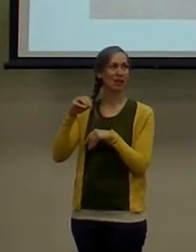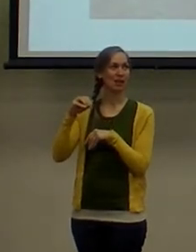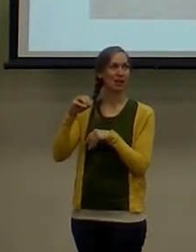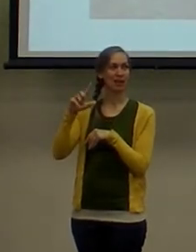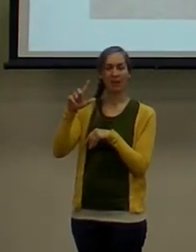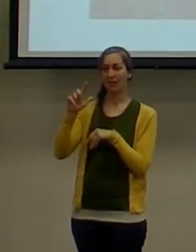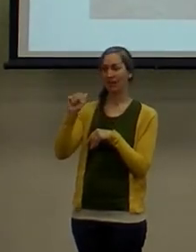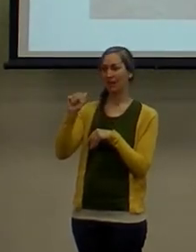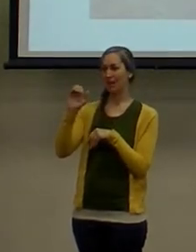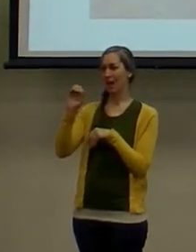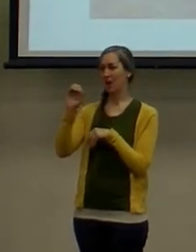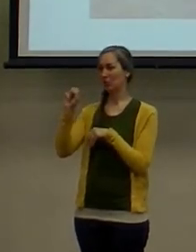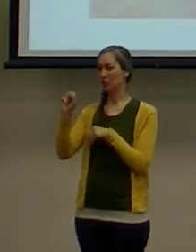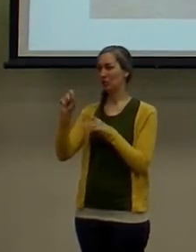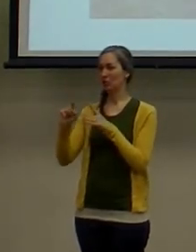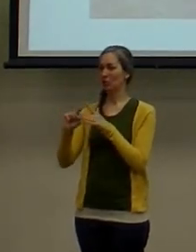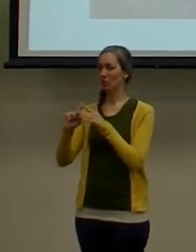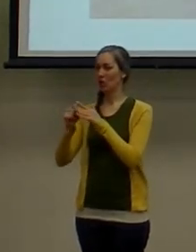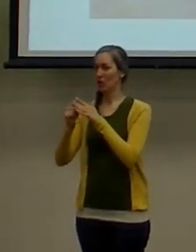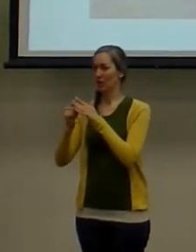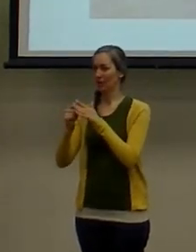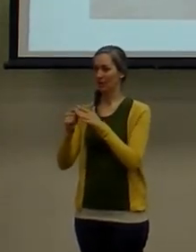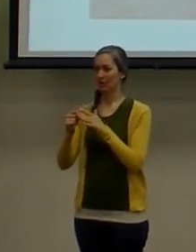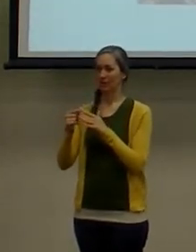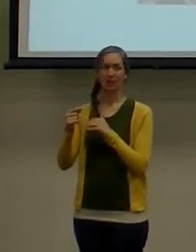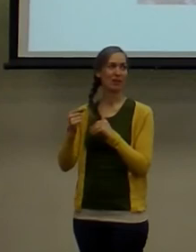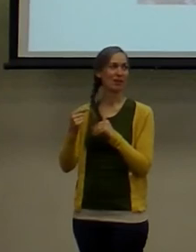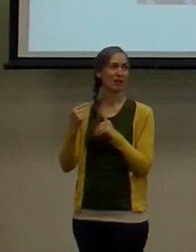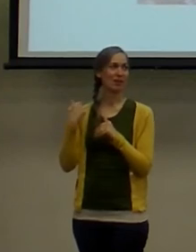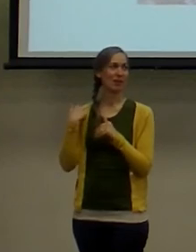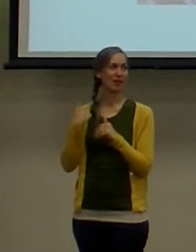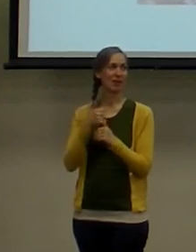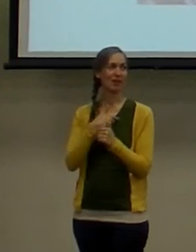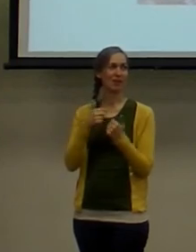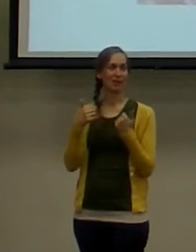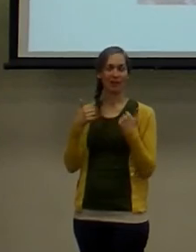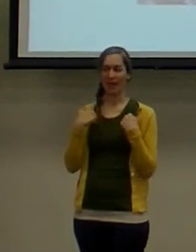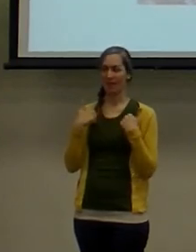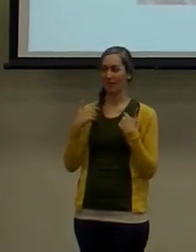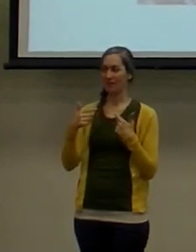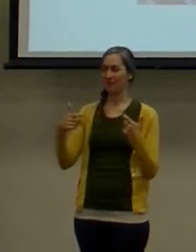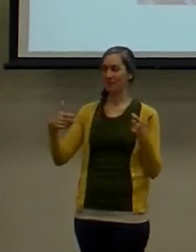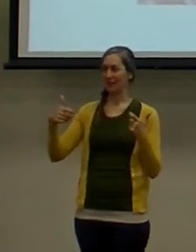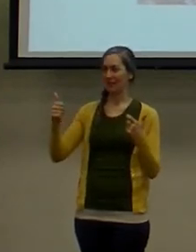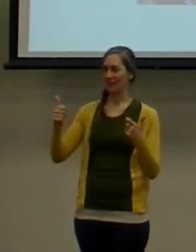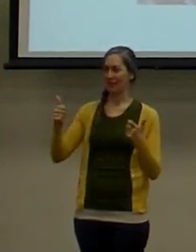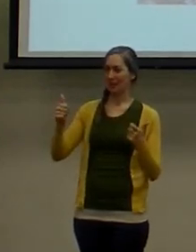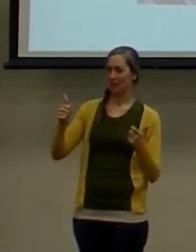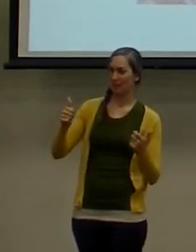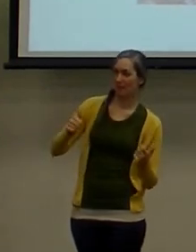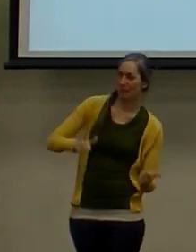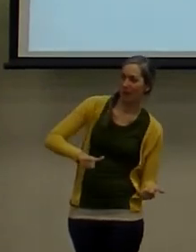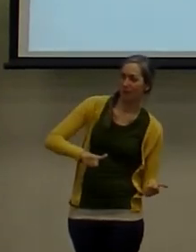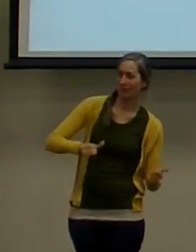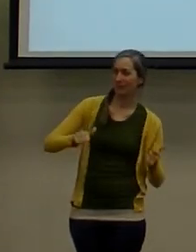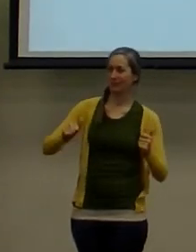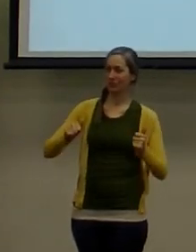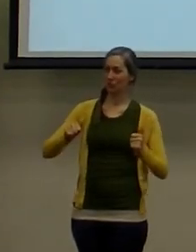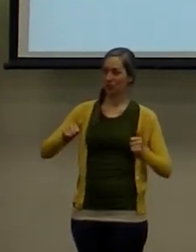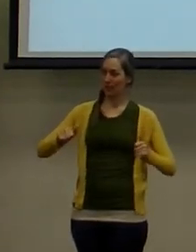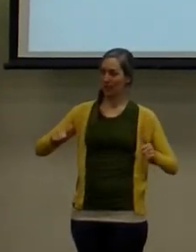We baptized in the biggest baptistry in the world, built by our Creator.